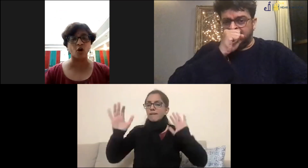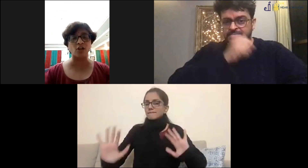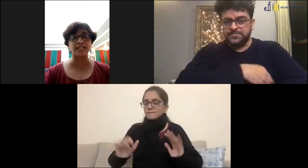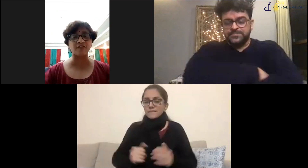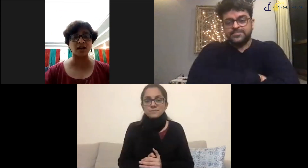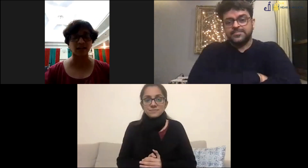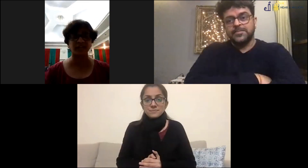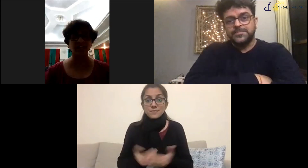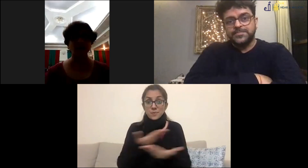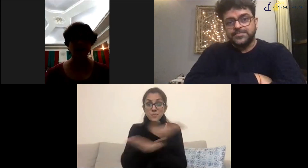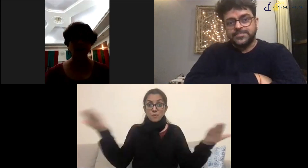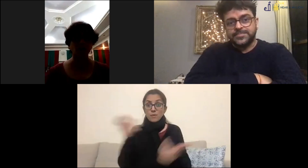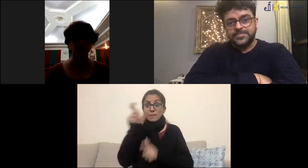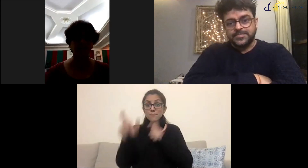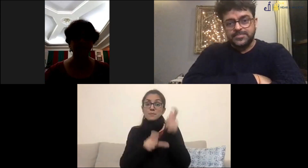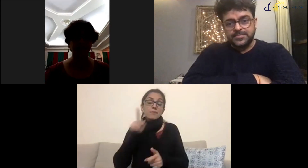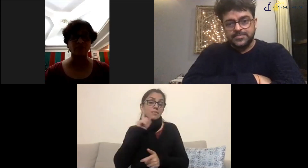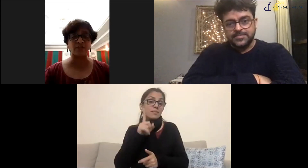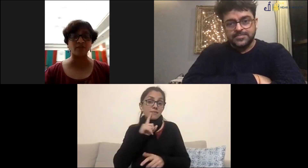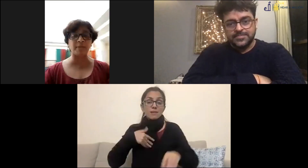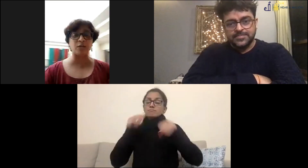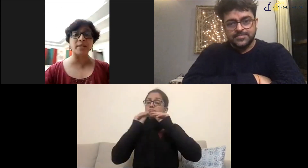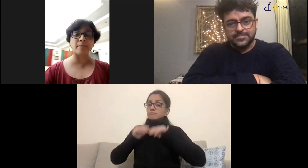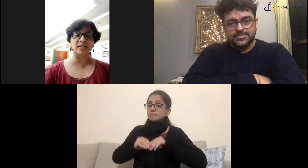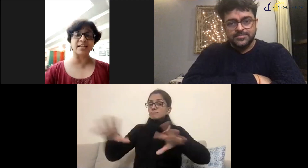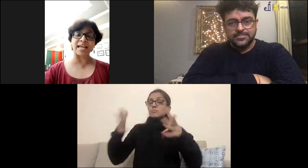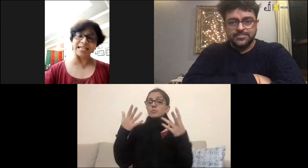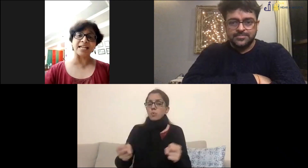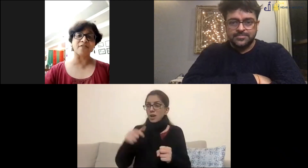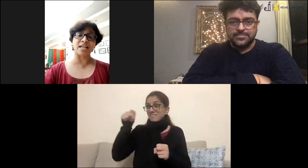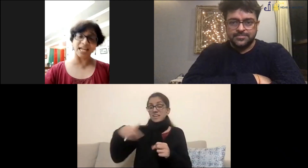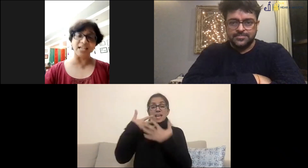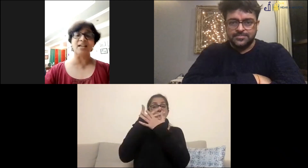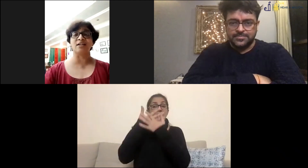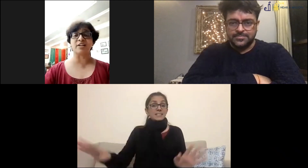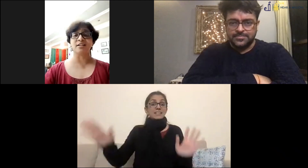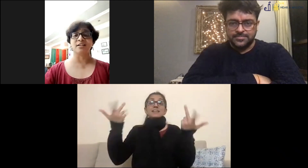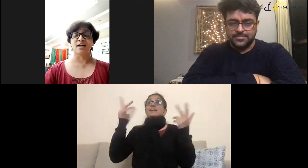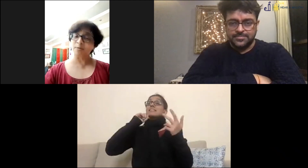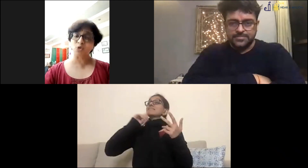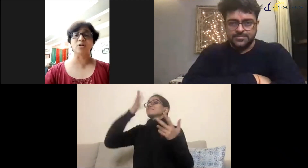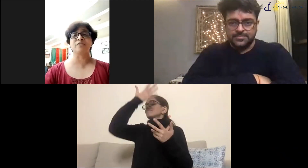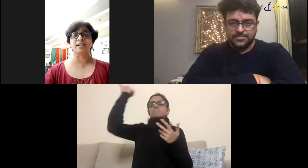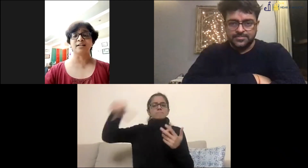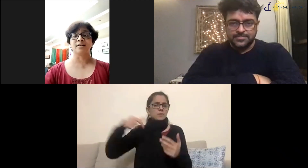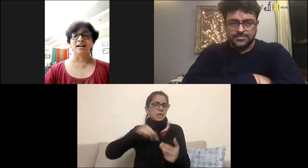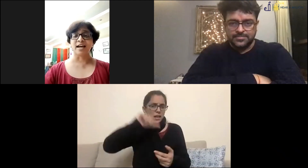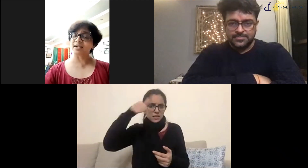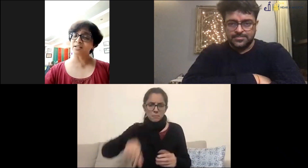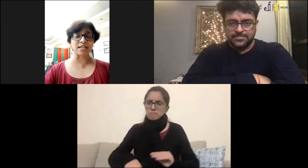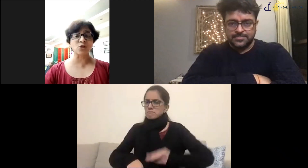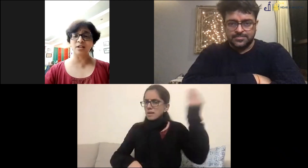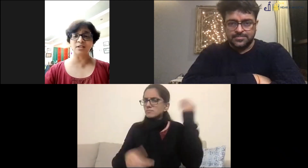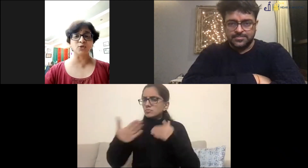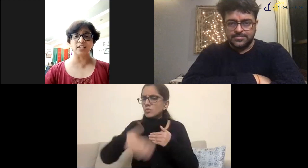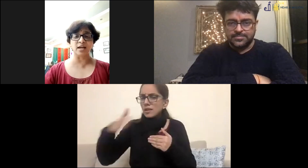for all the deaf in our country, I want to say that we will be doing better than any deaf in any country. I'm sure of that. And so